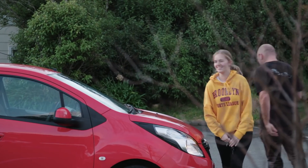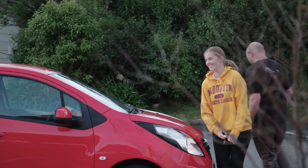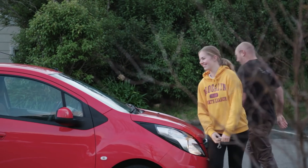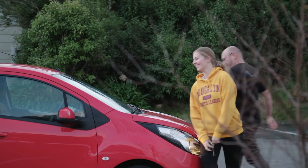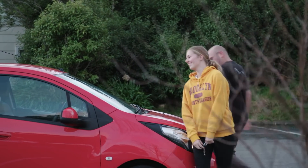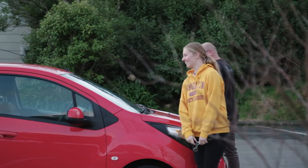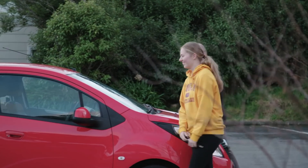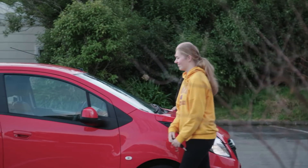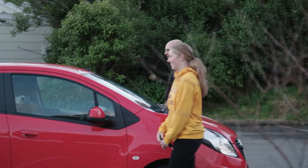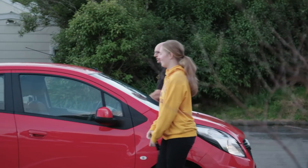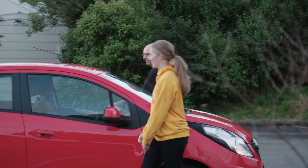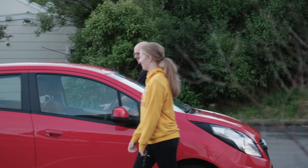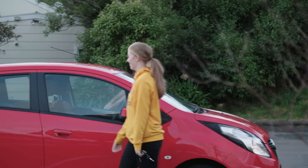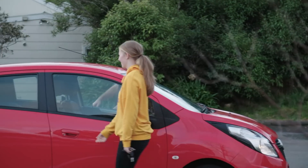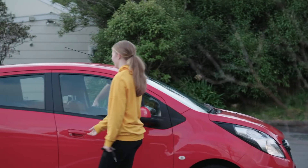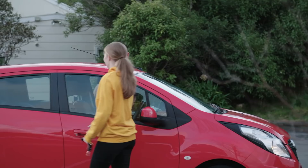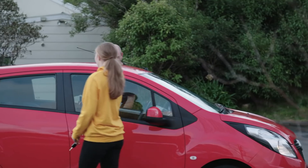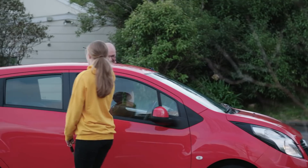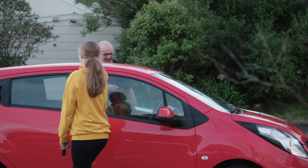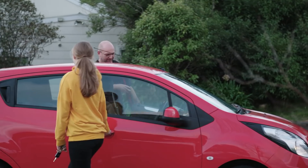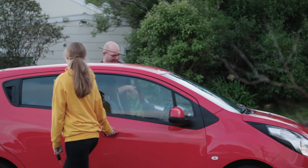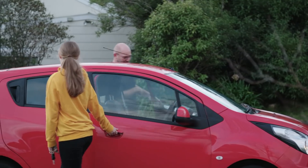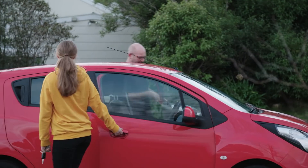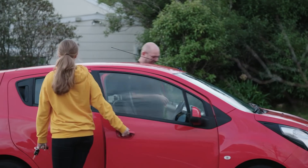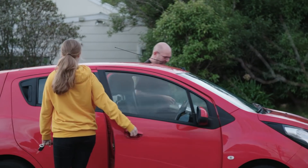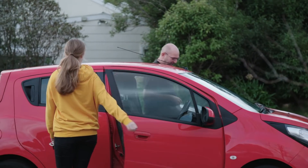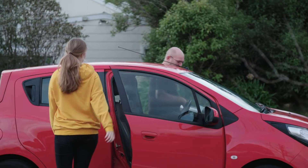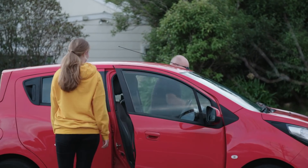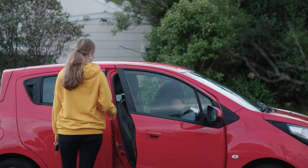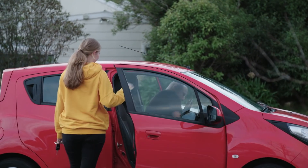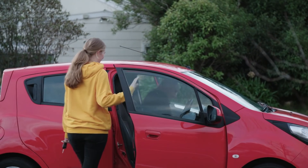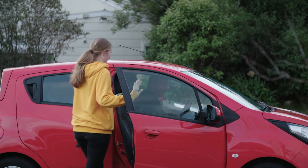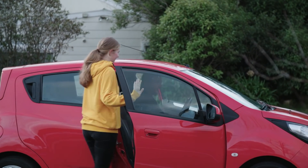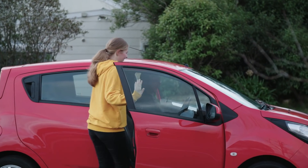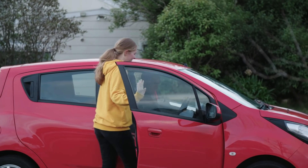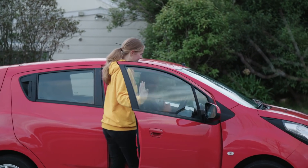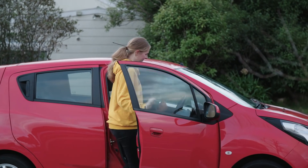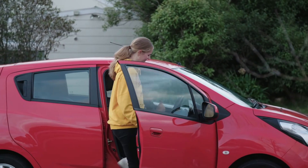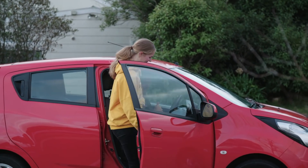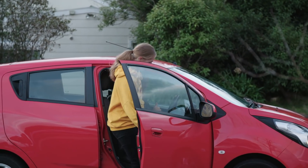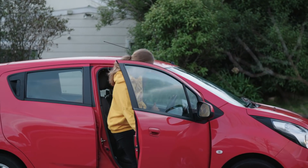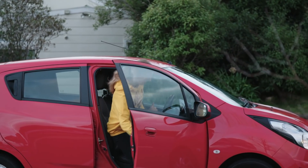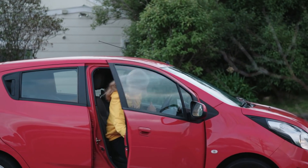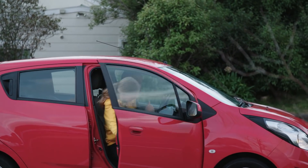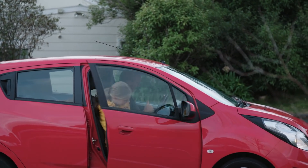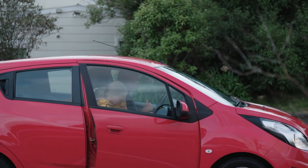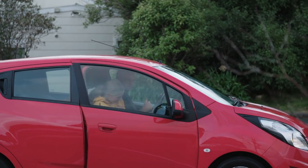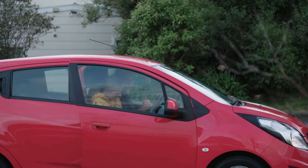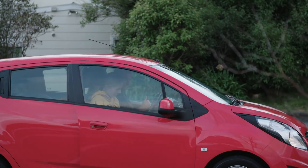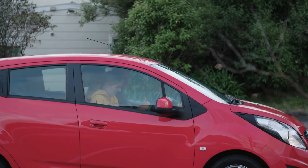kid? How do they watch the road and watch mum or dad at the side saying to them, you need to be accelerating, you need